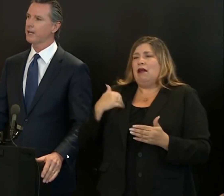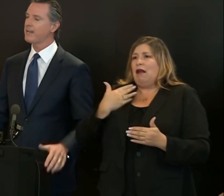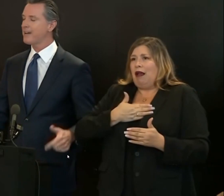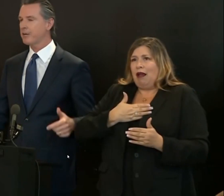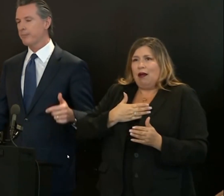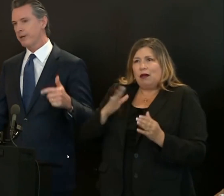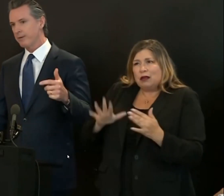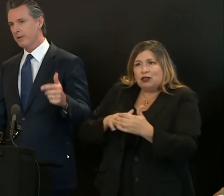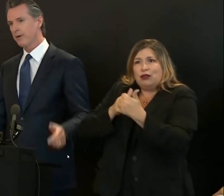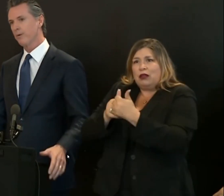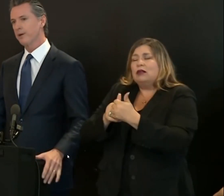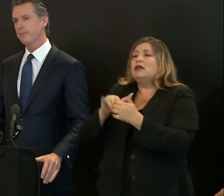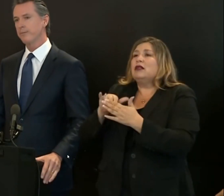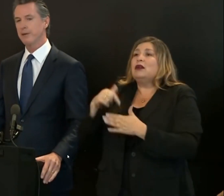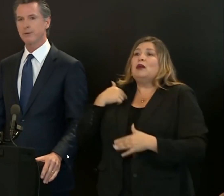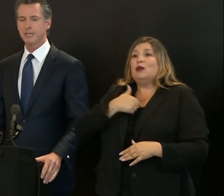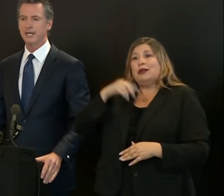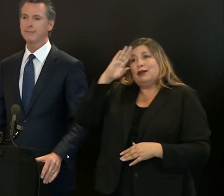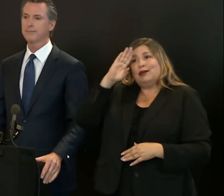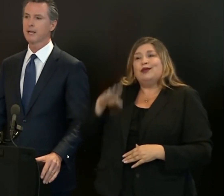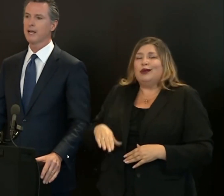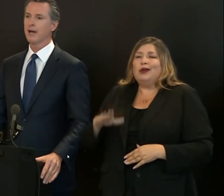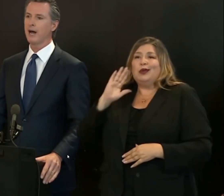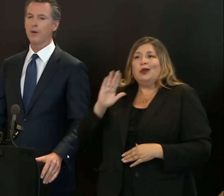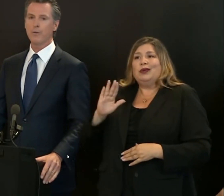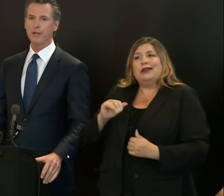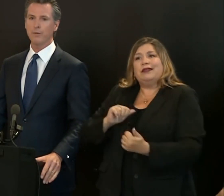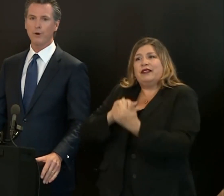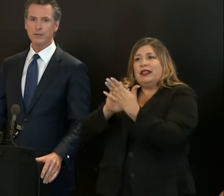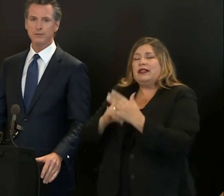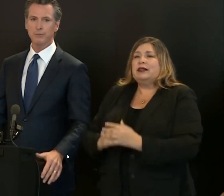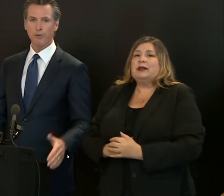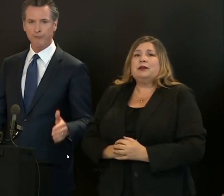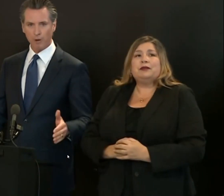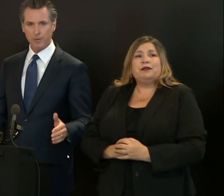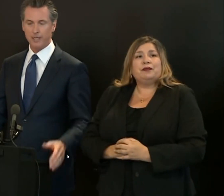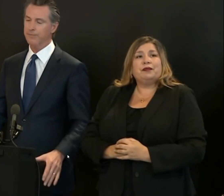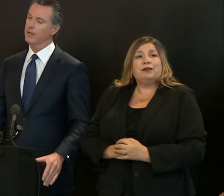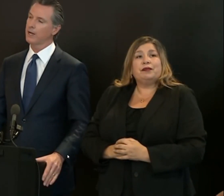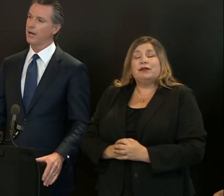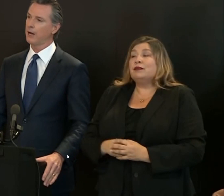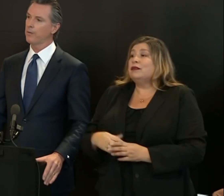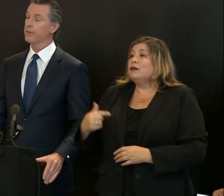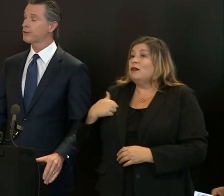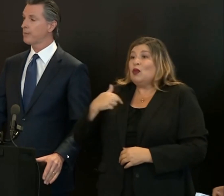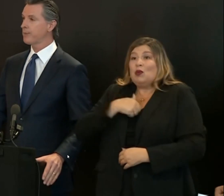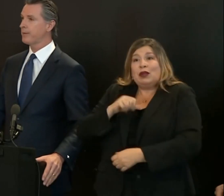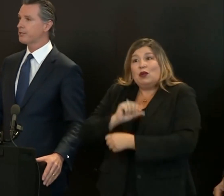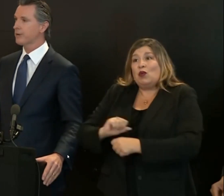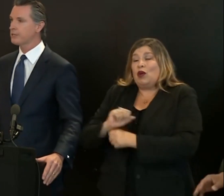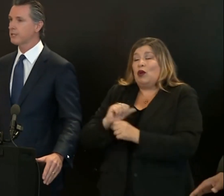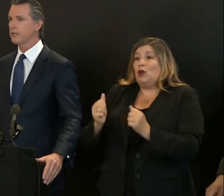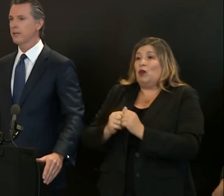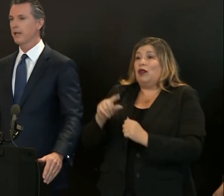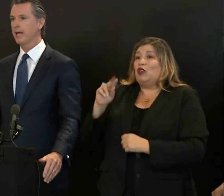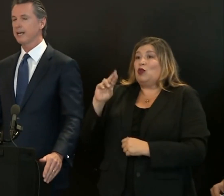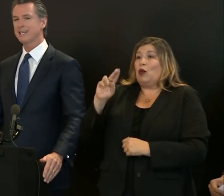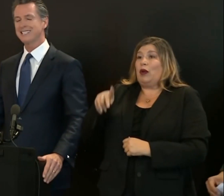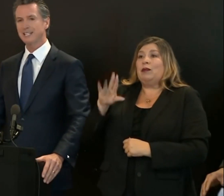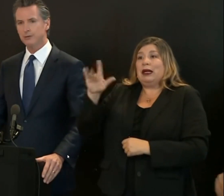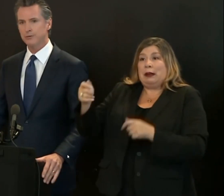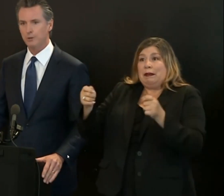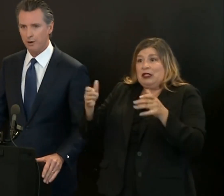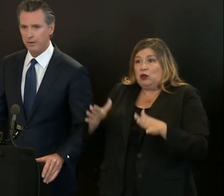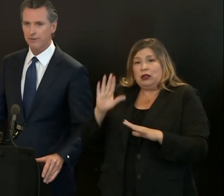challenge that inevitably would be presented. We worked more formally with the Trump administration